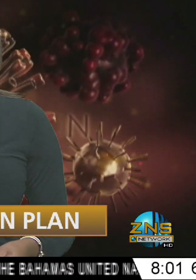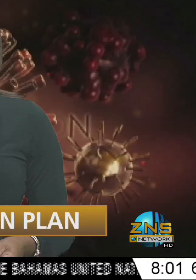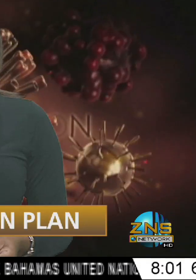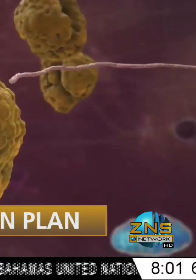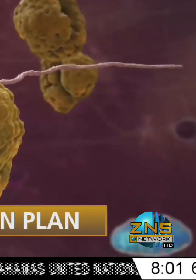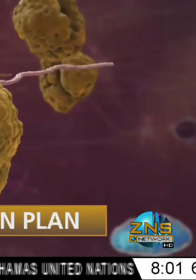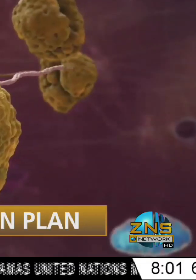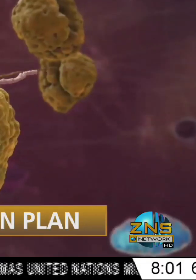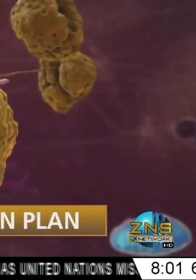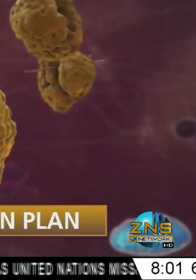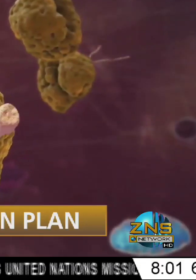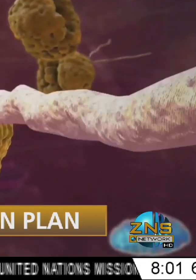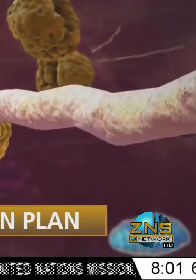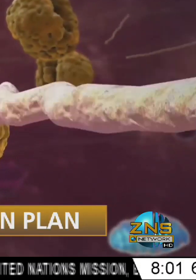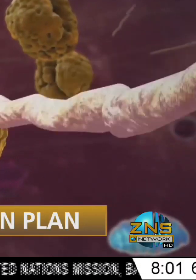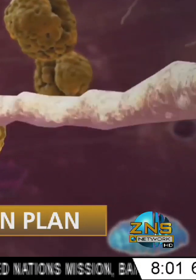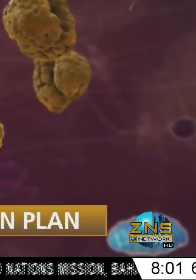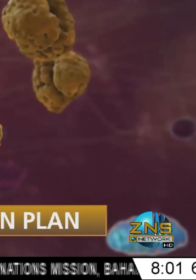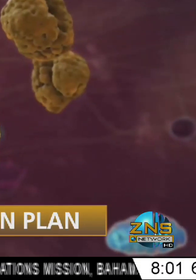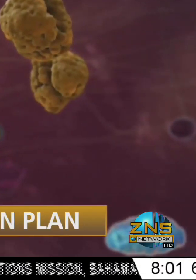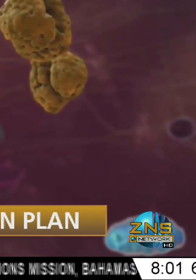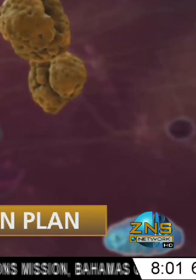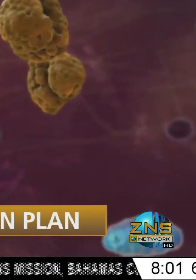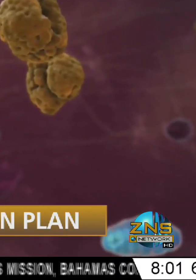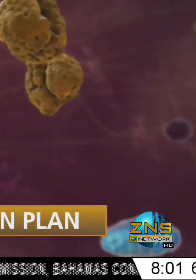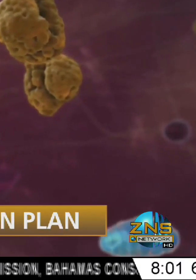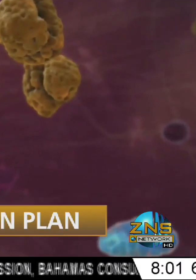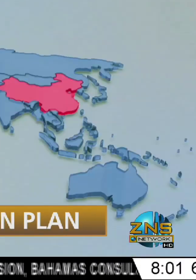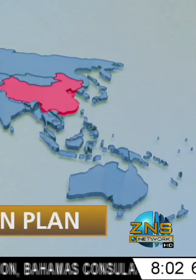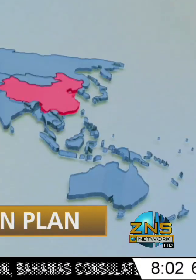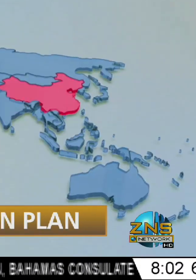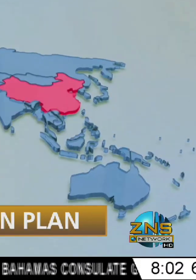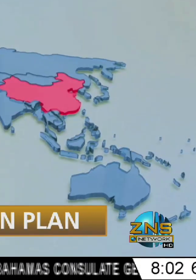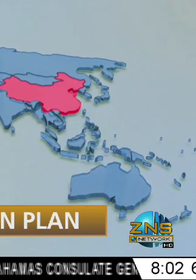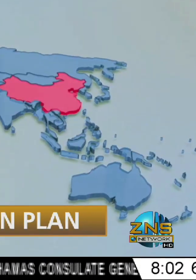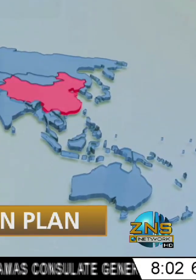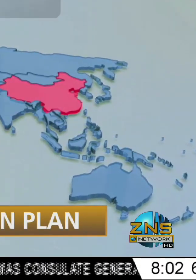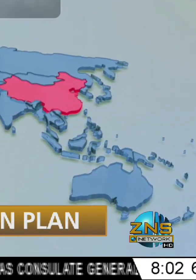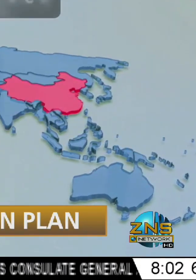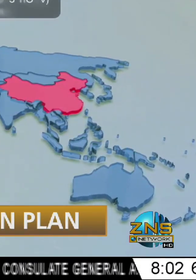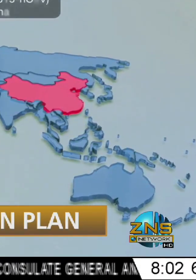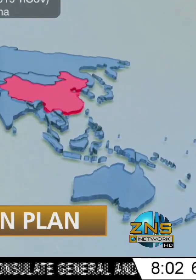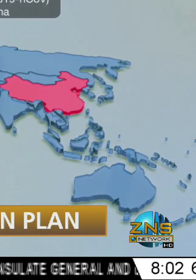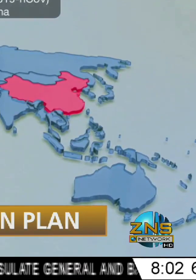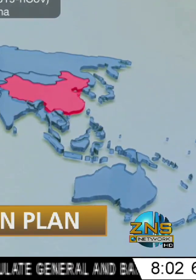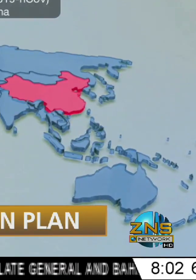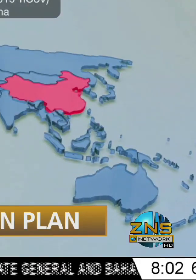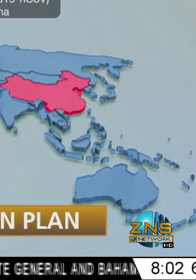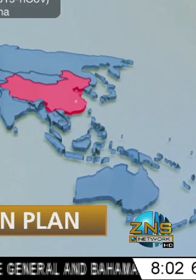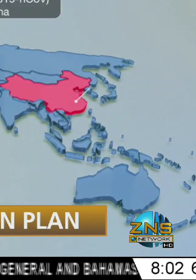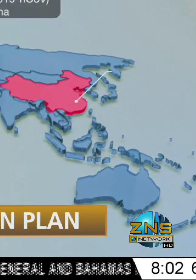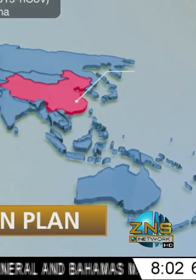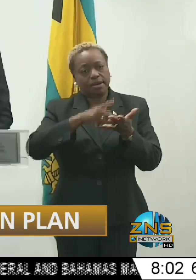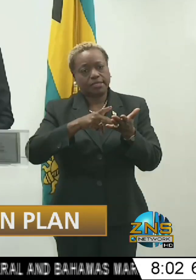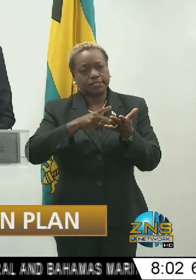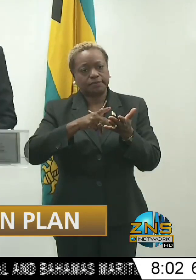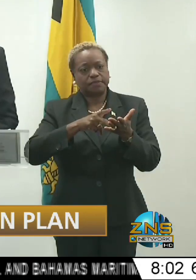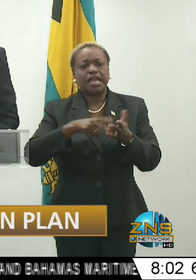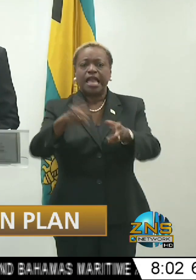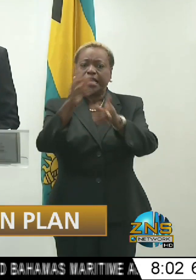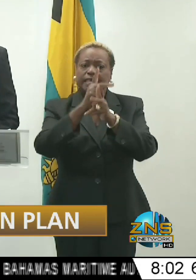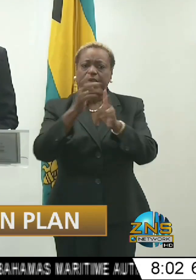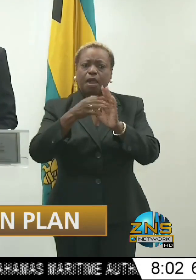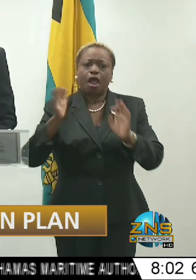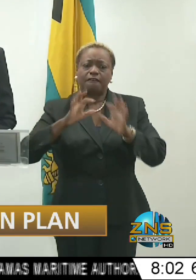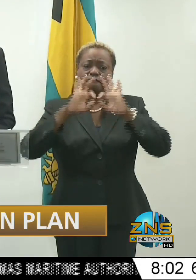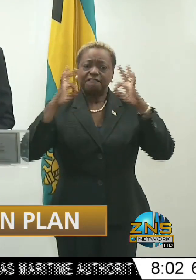crisis. As government continues to monitor the country's first recorded case and global spread of the COVID-19 or coronavirus, Prime Minister